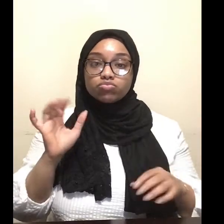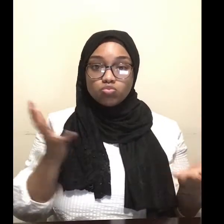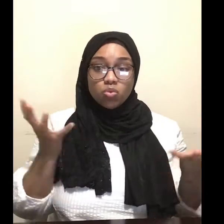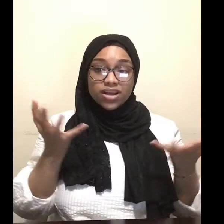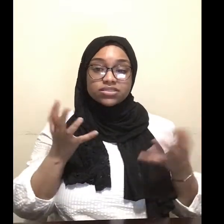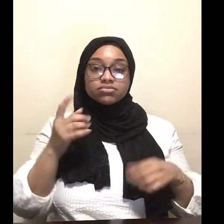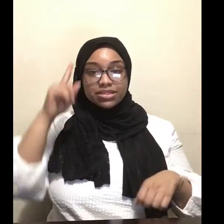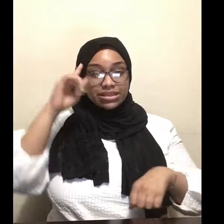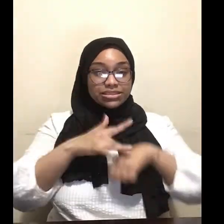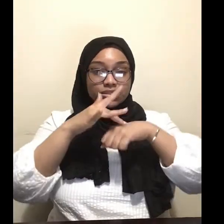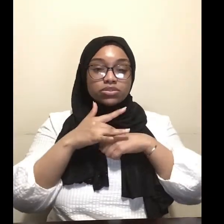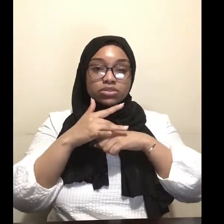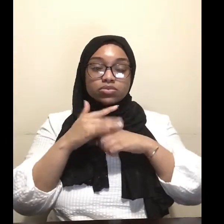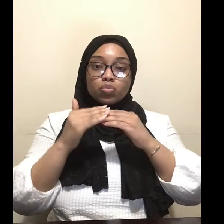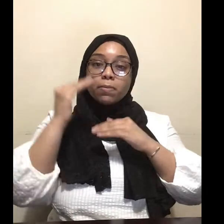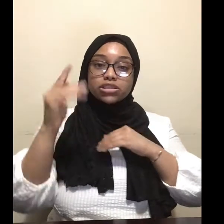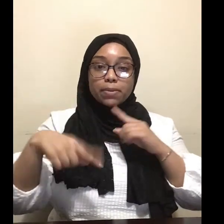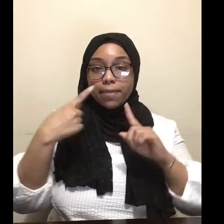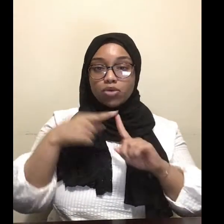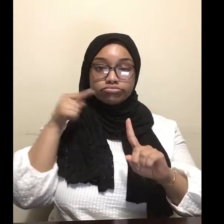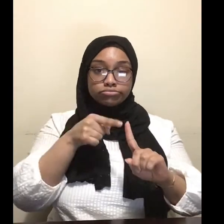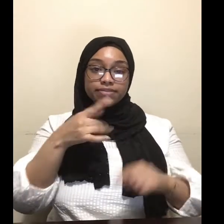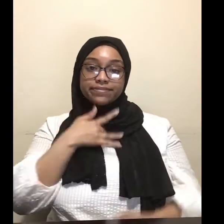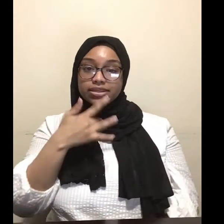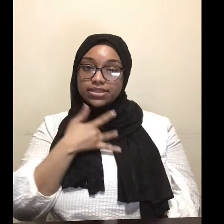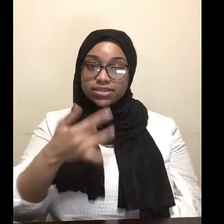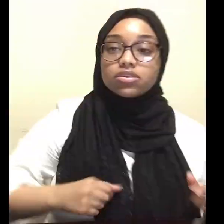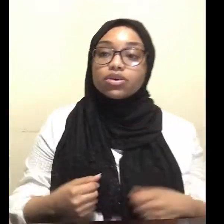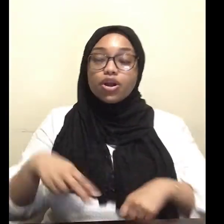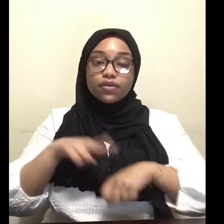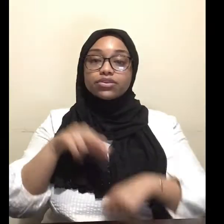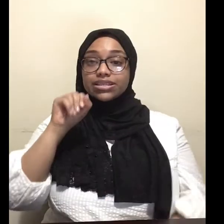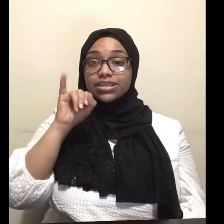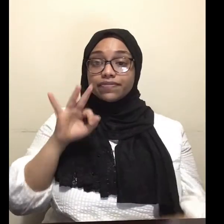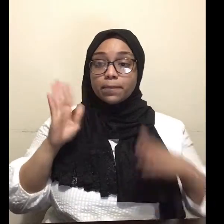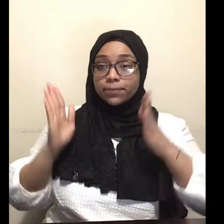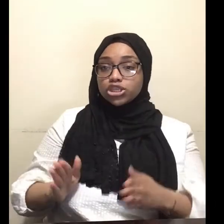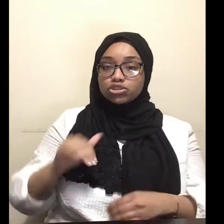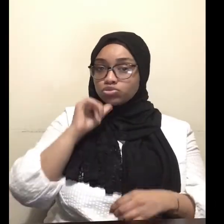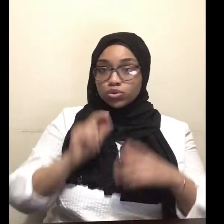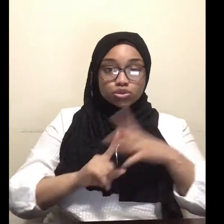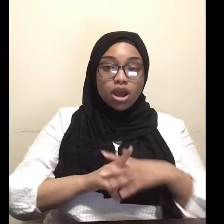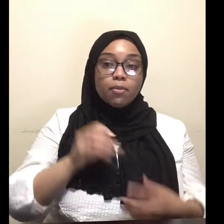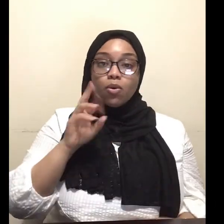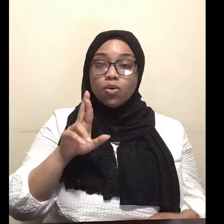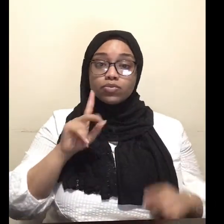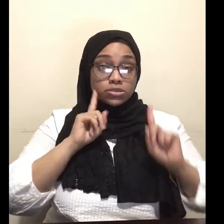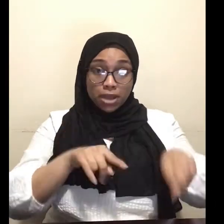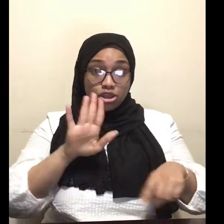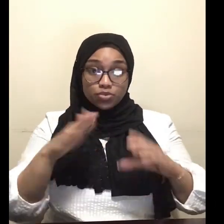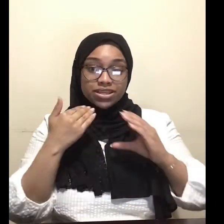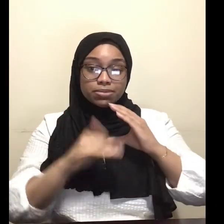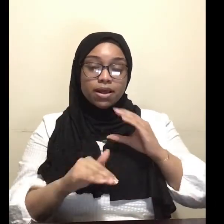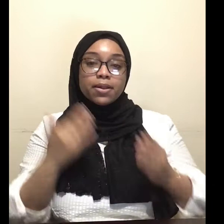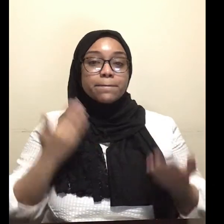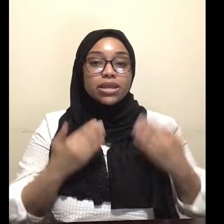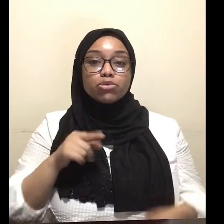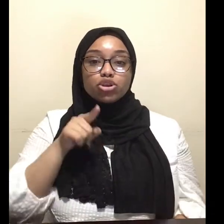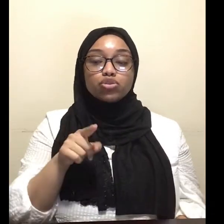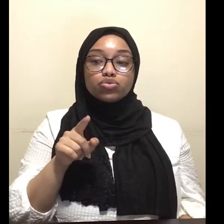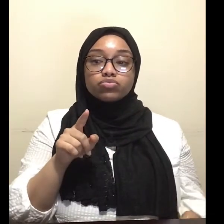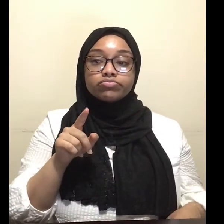in moving forward and work together to come up with the best solution? Then finally, scenario number